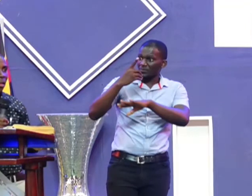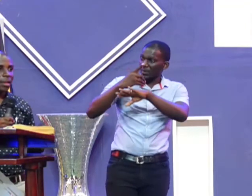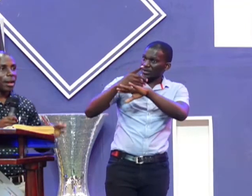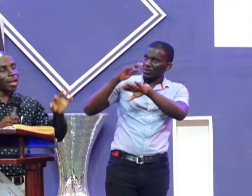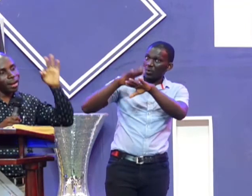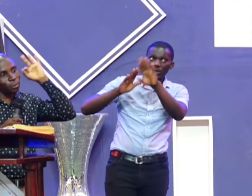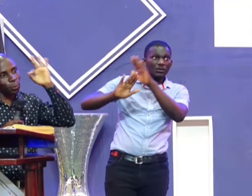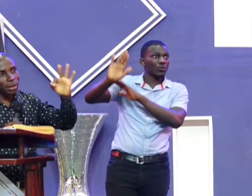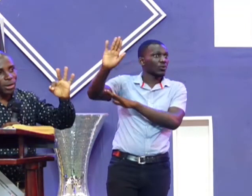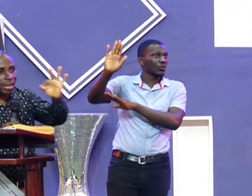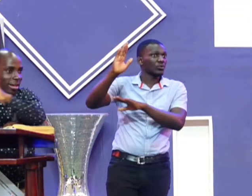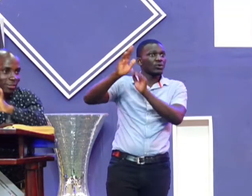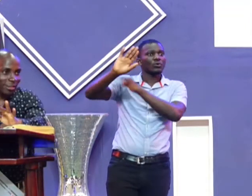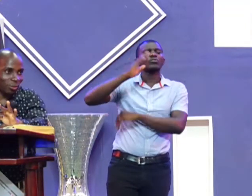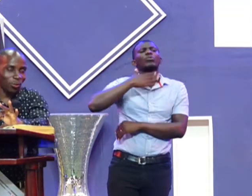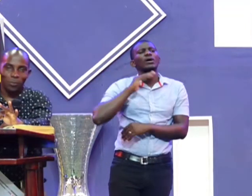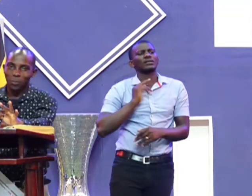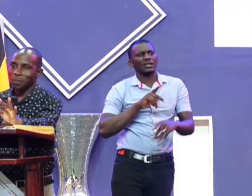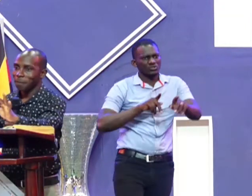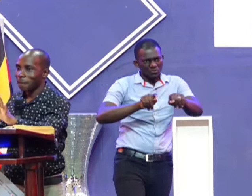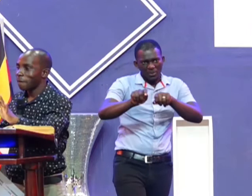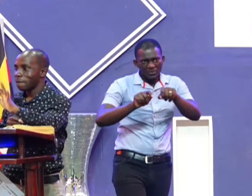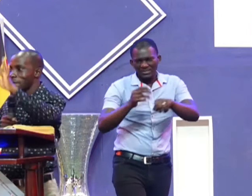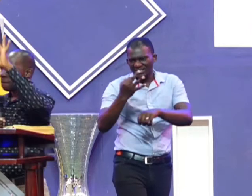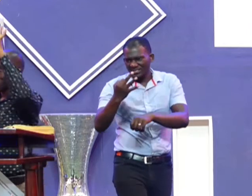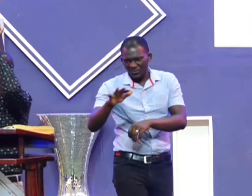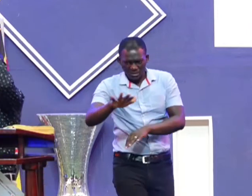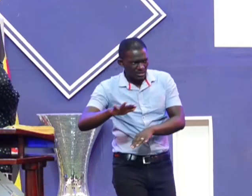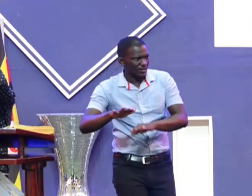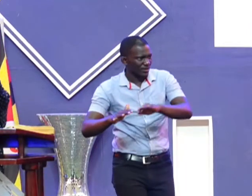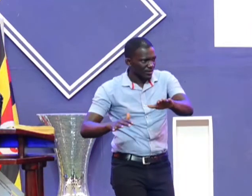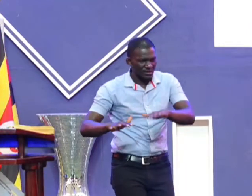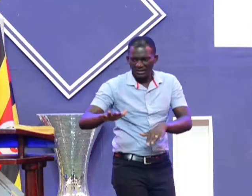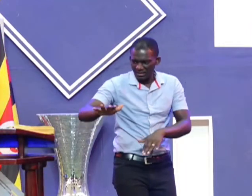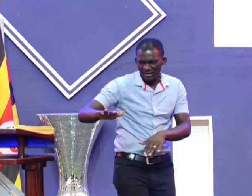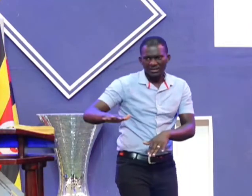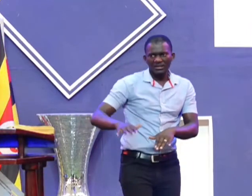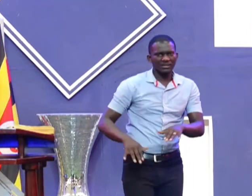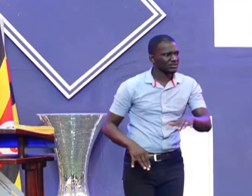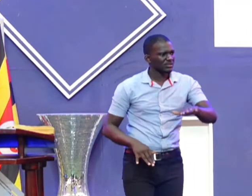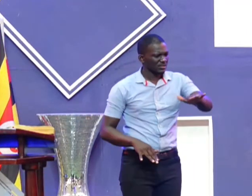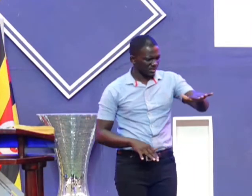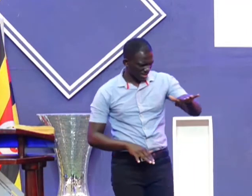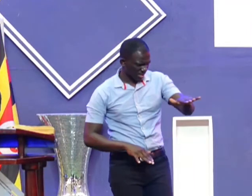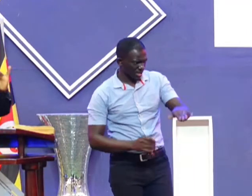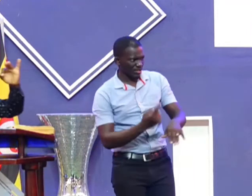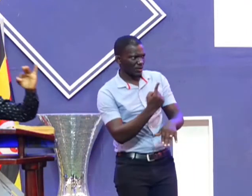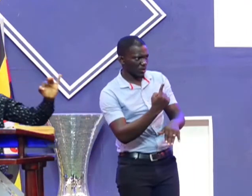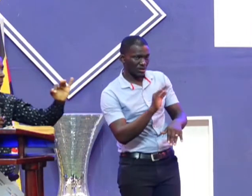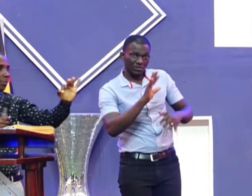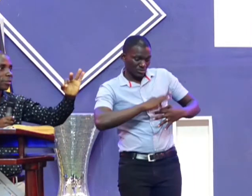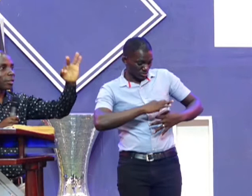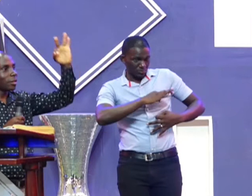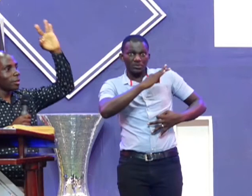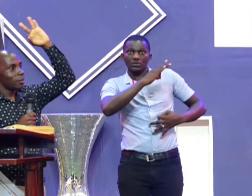according to God, ayagala tufuge mu areas satu. He wants us to have dominion in three areas. Mu area eyo ey'omwoyo gwo. In